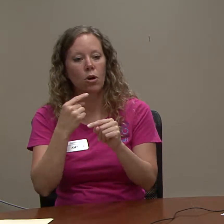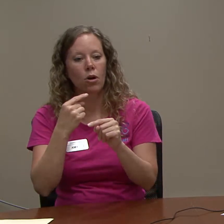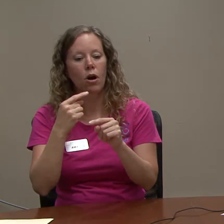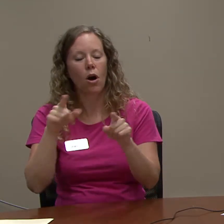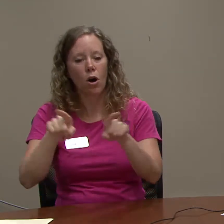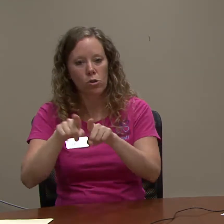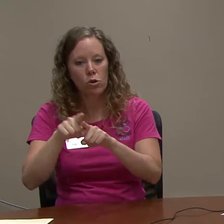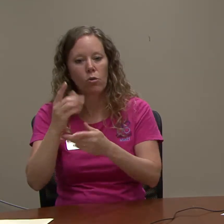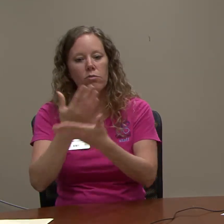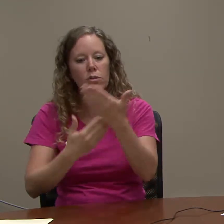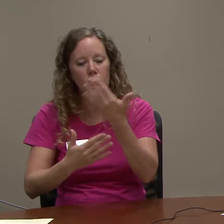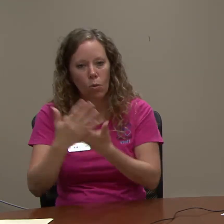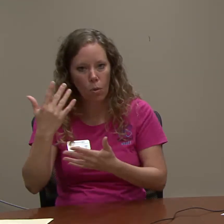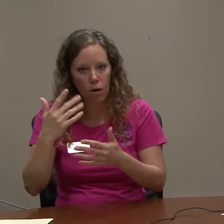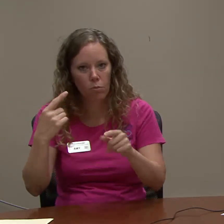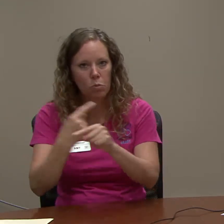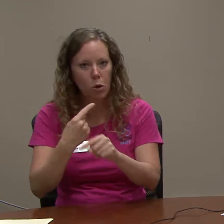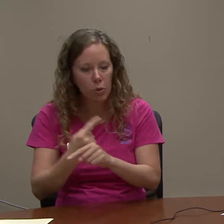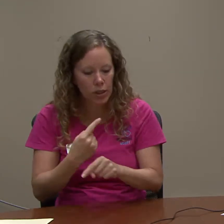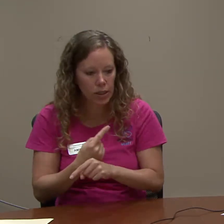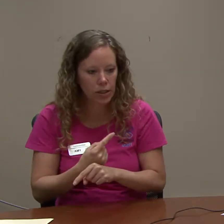hand hygiene,